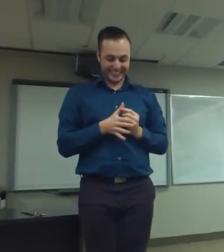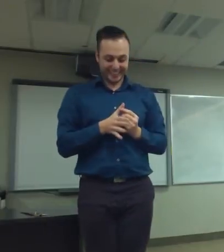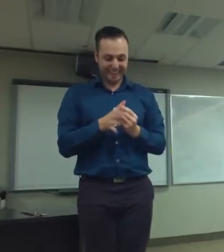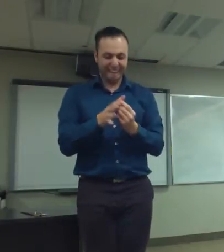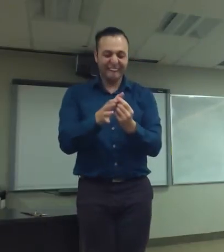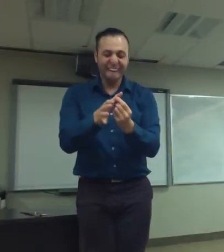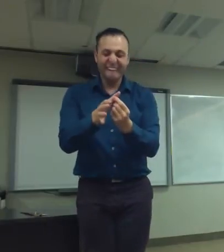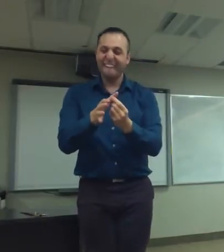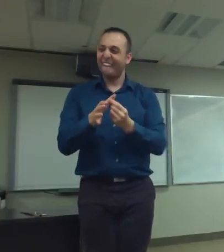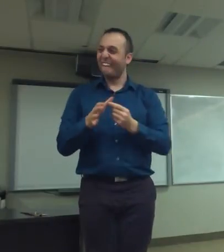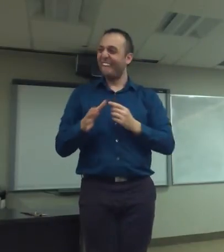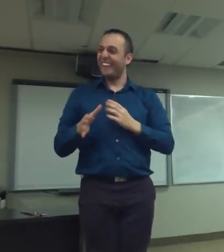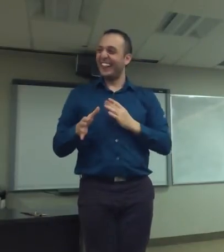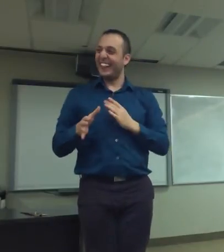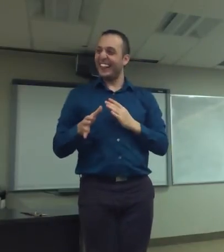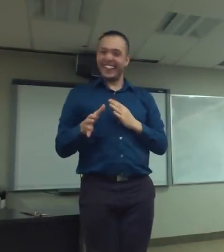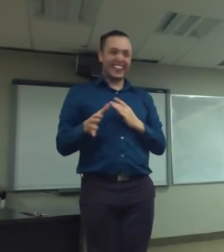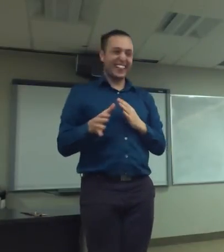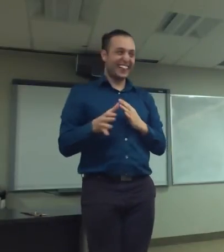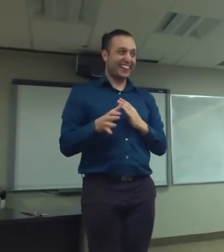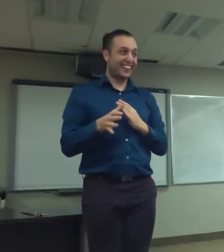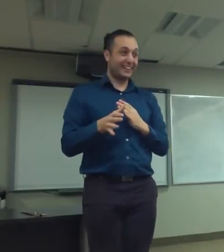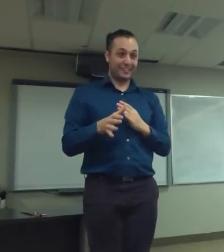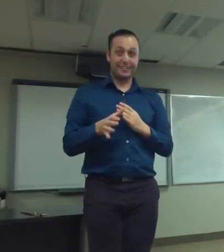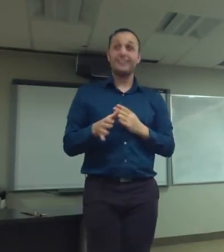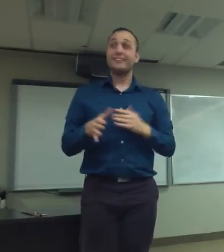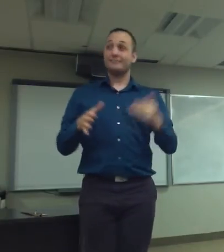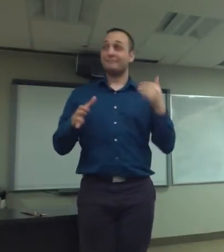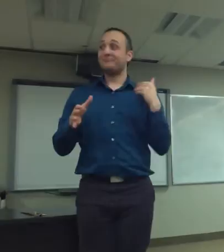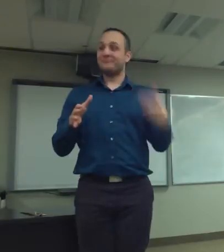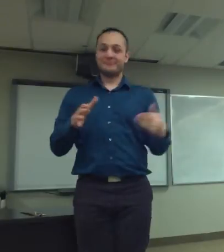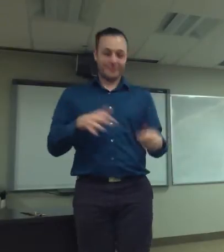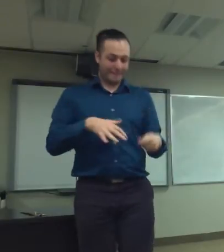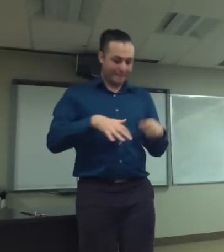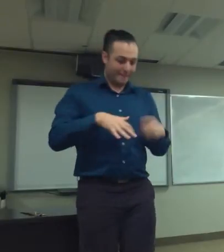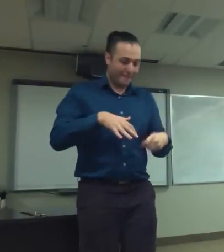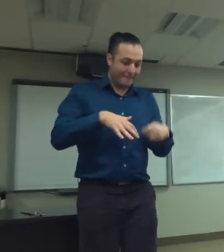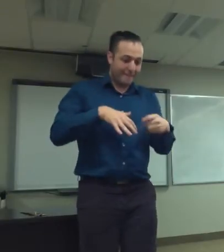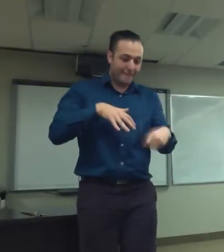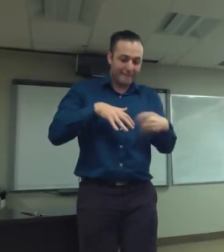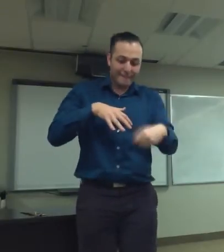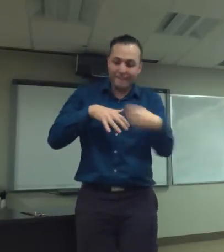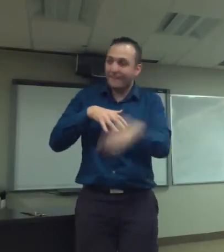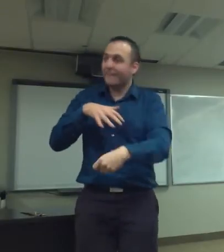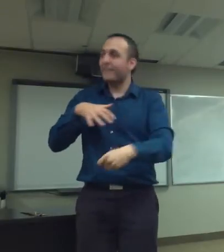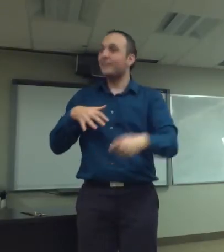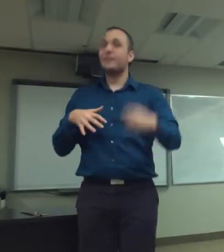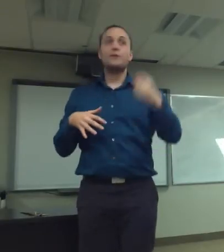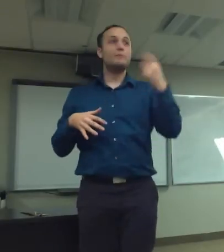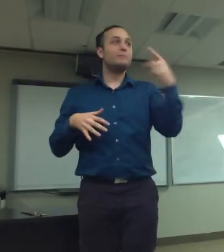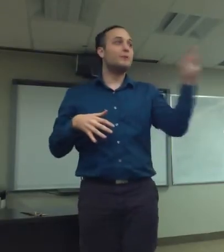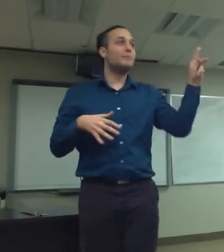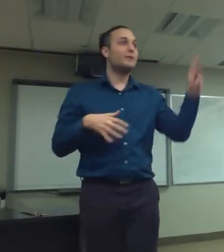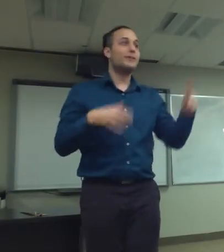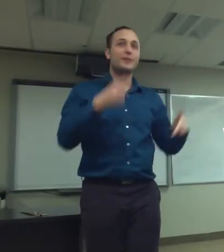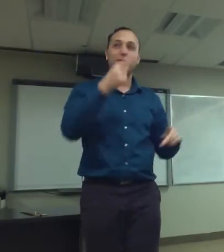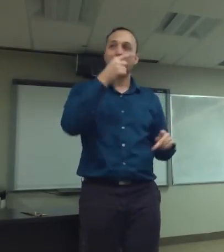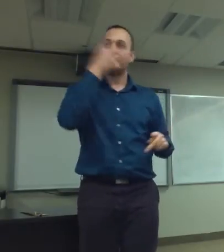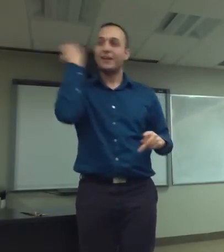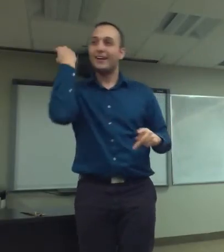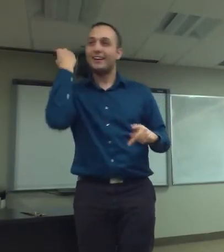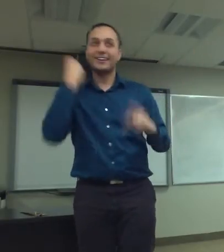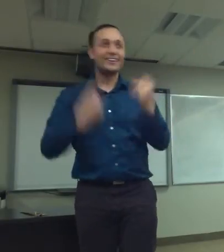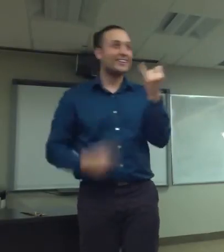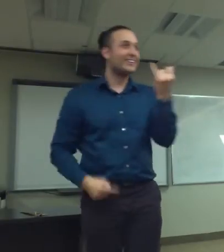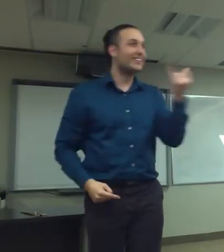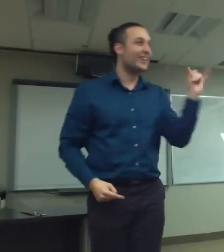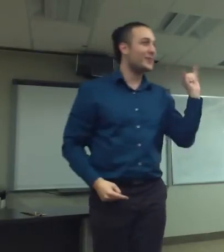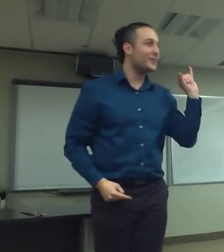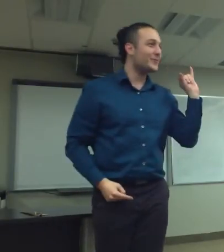And that was so pretty. She colored all her fingernails purple, black and yellow.